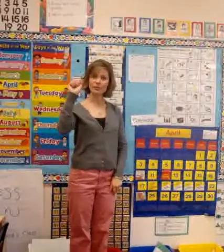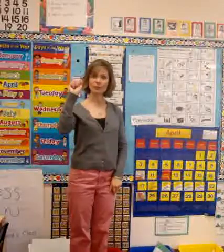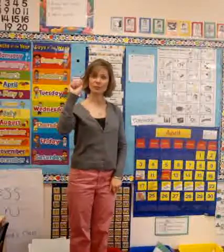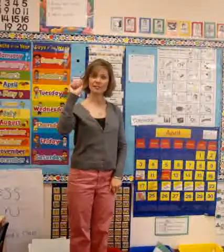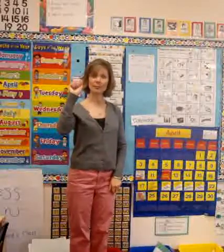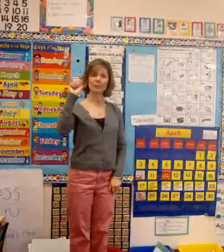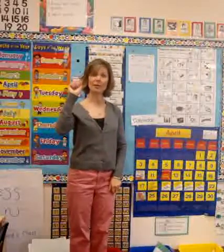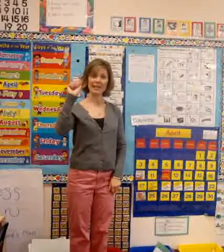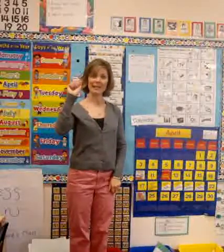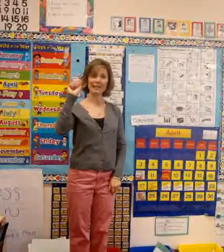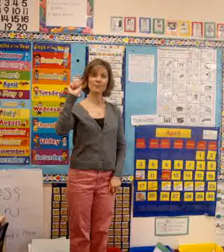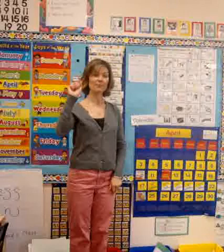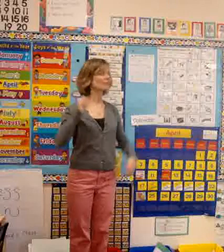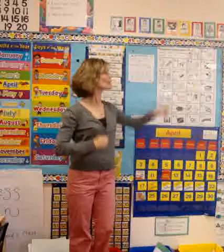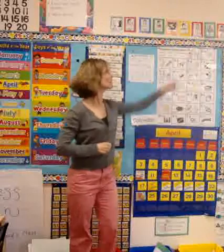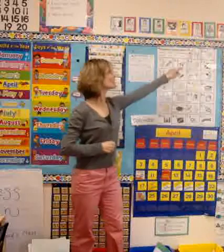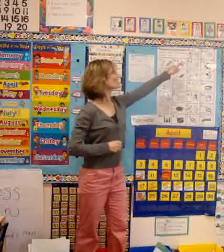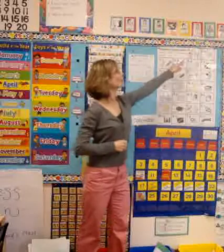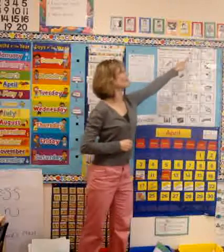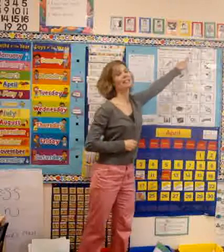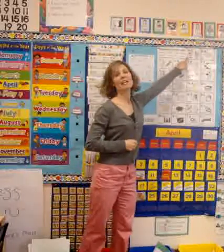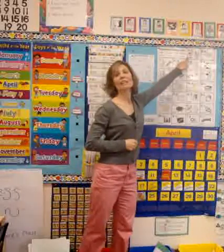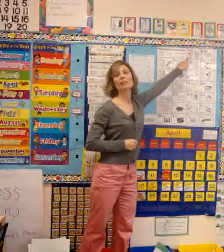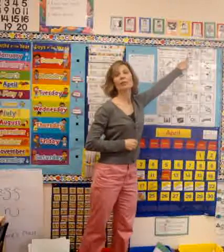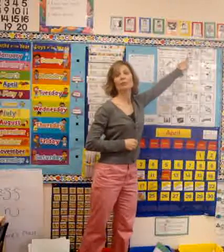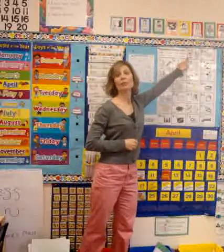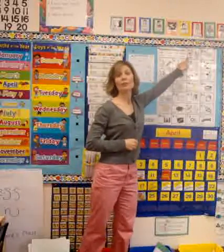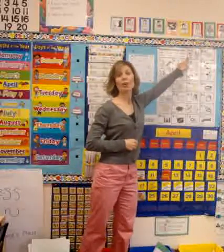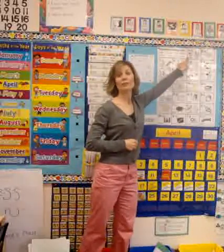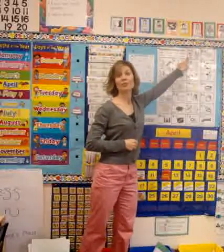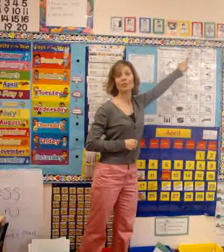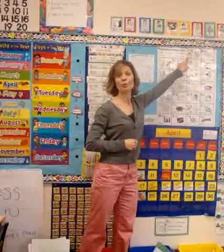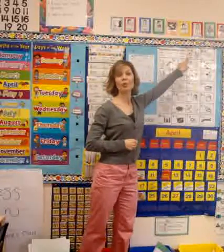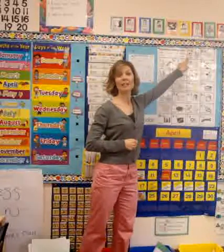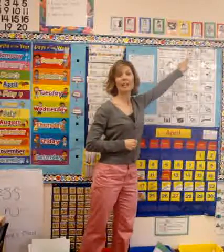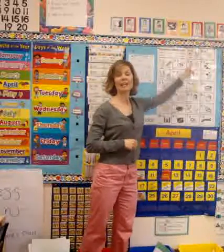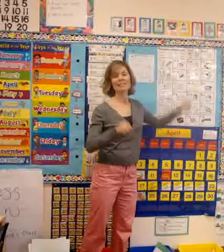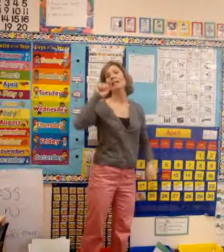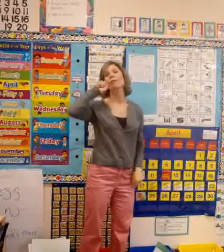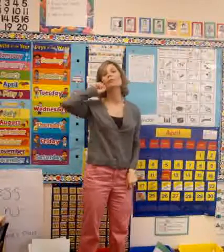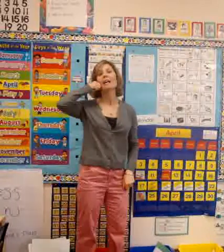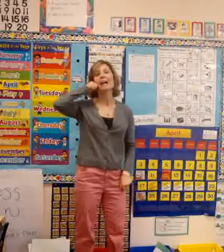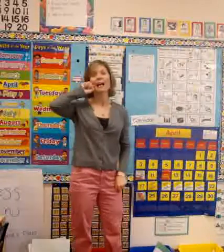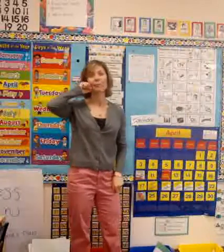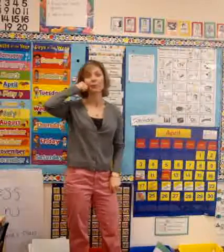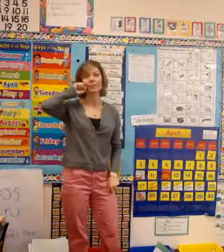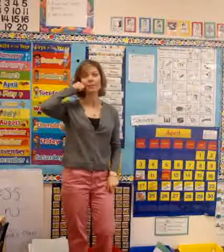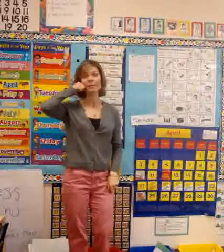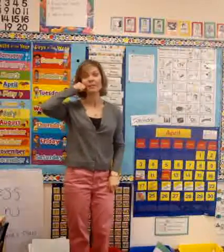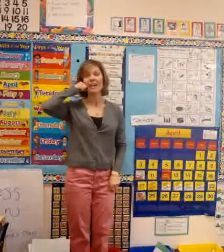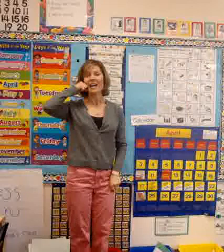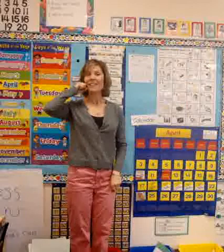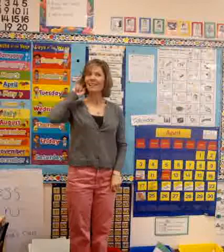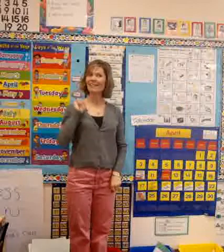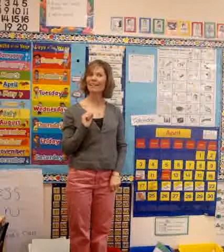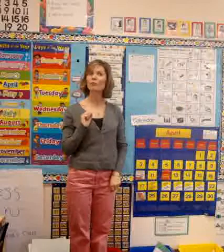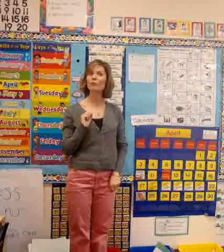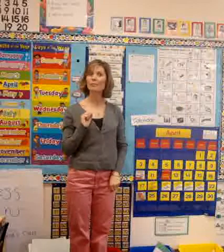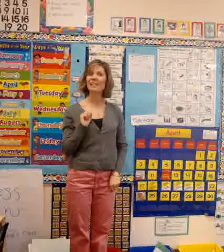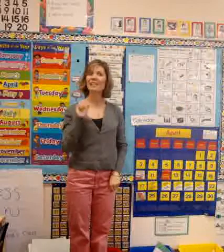for example, A, then the sign that goes along with the short A sound, apple. And then I like to repeat